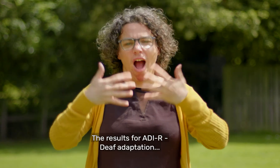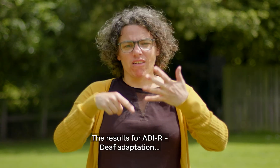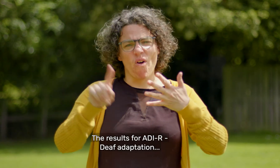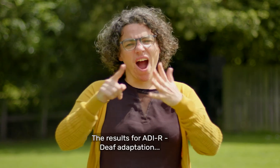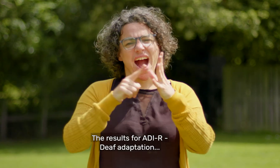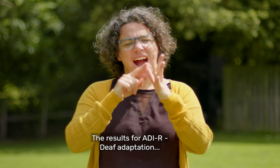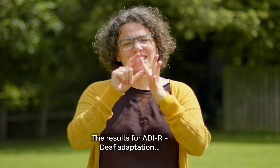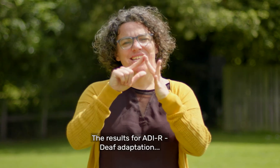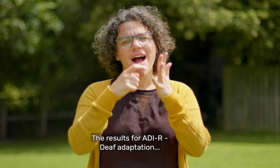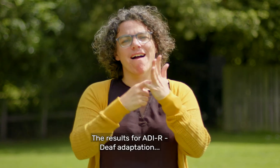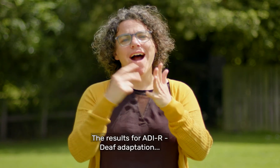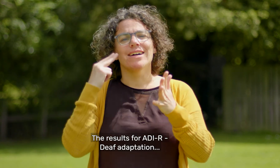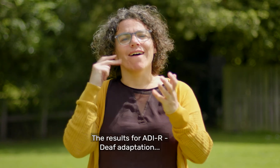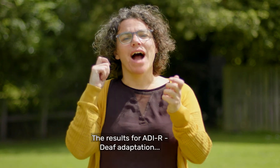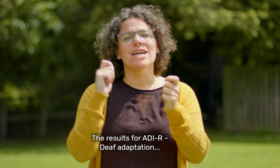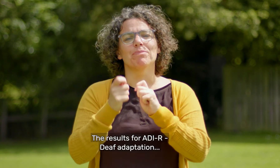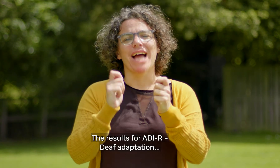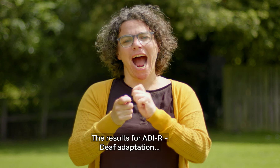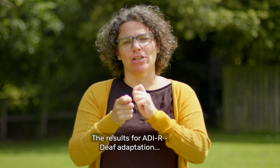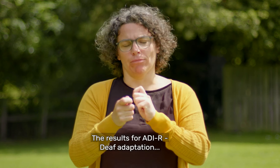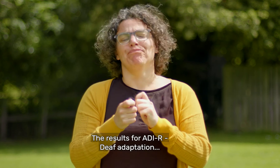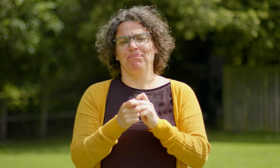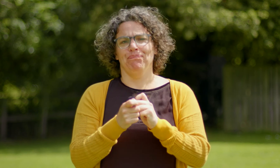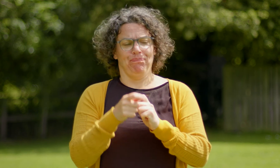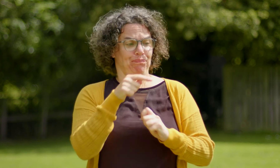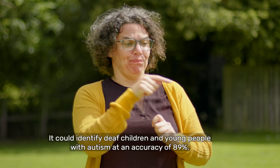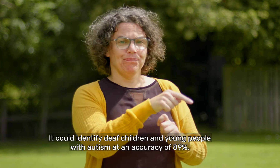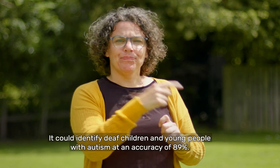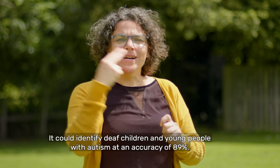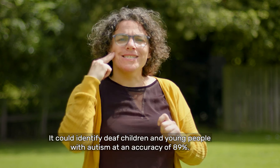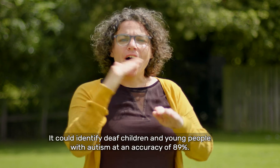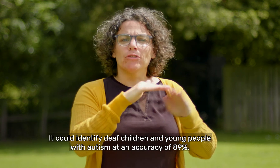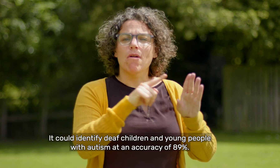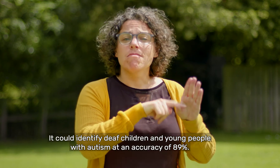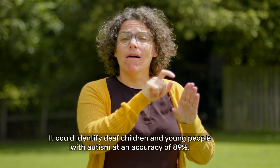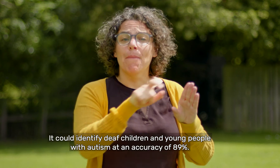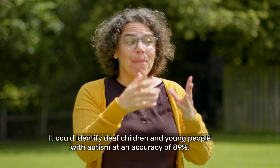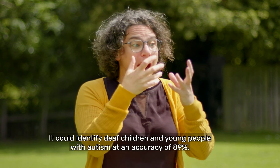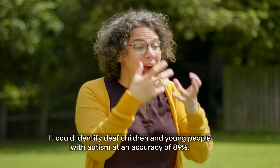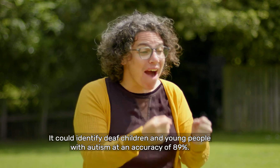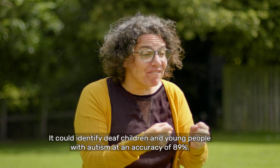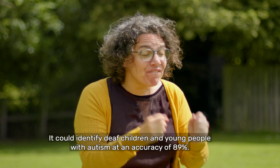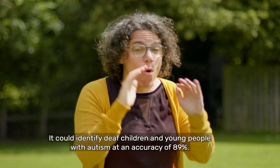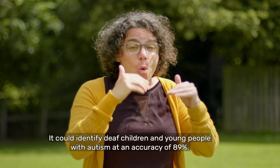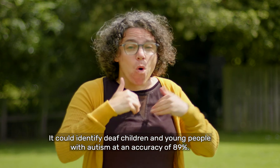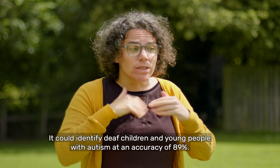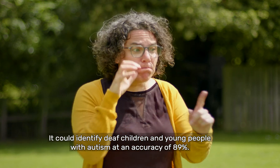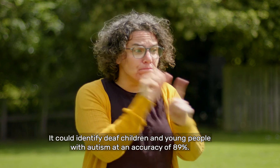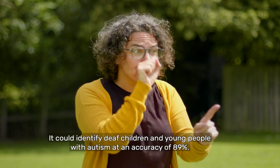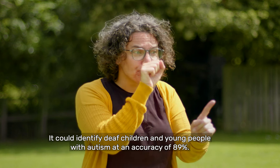The results for ADIR, deaf adaptation. It could identify deaf children and young people with